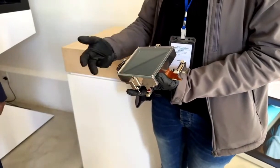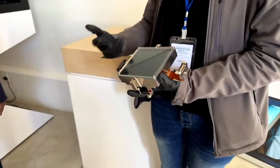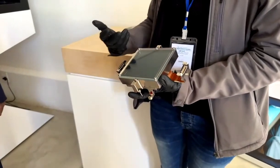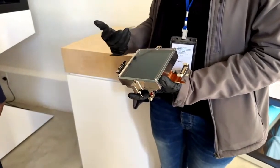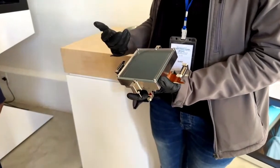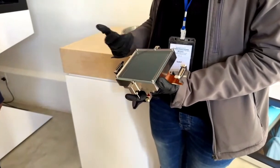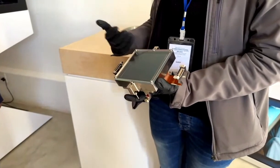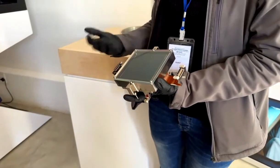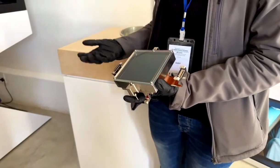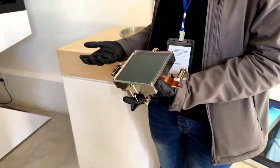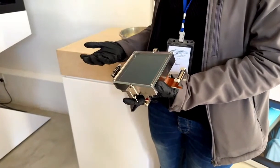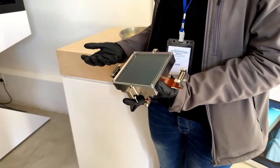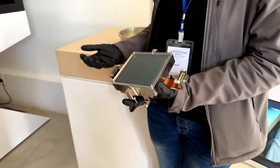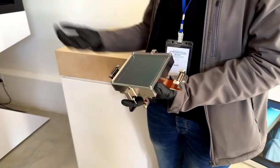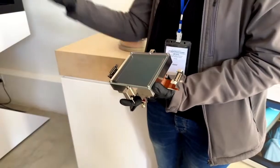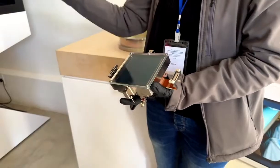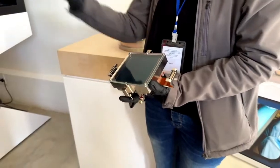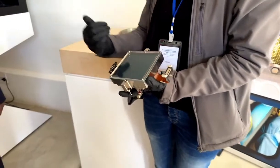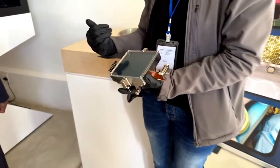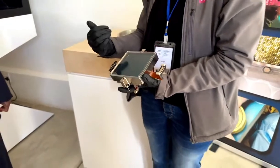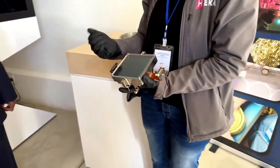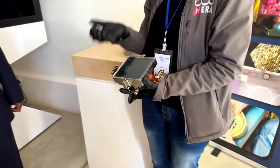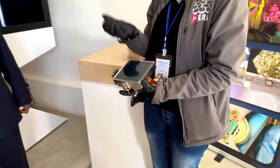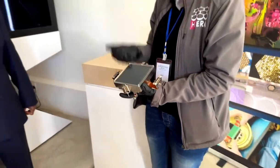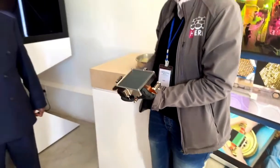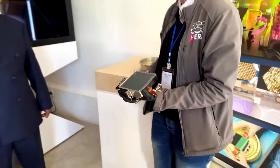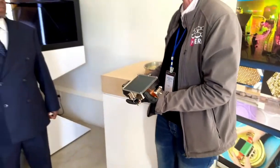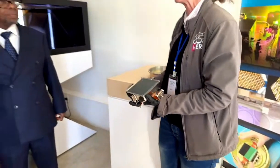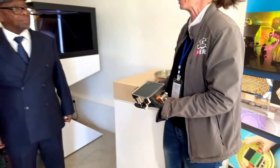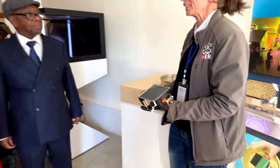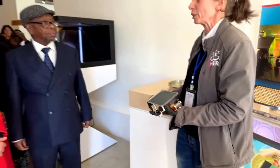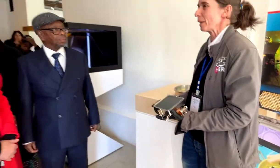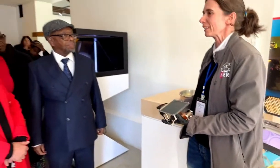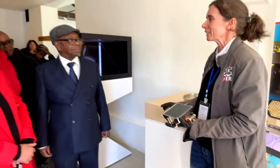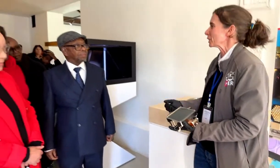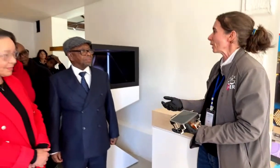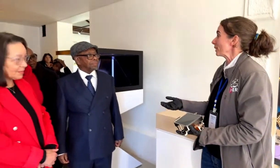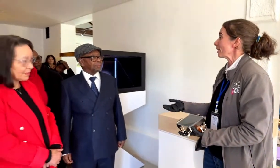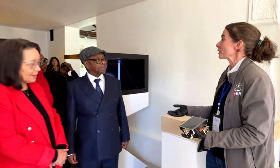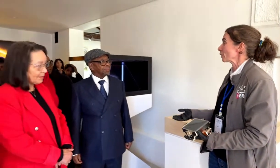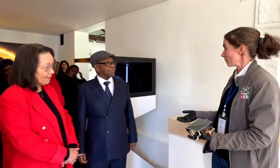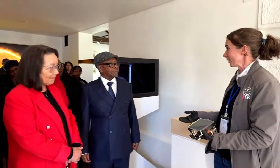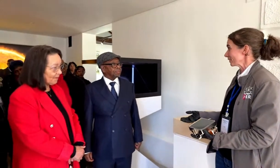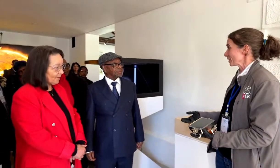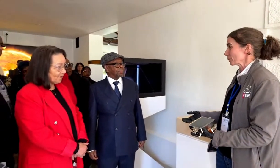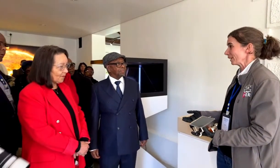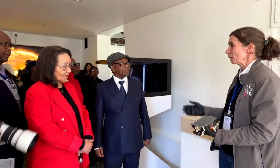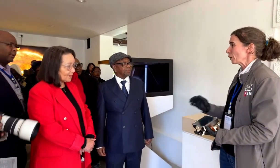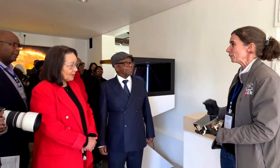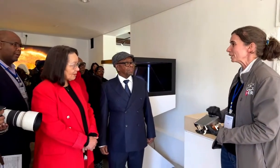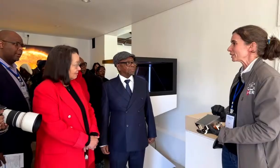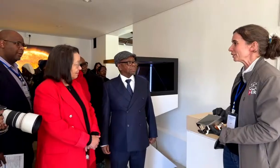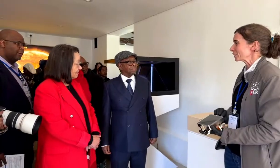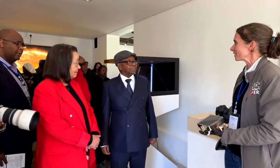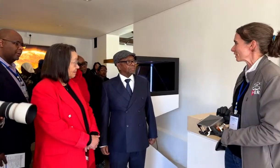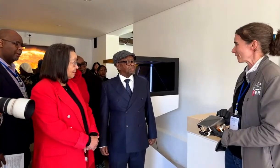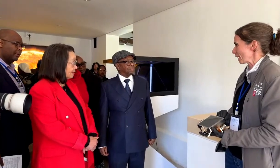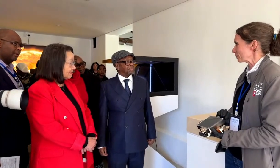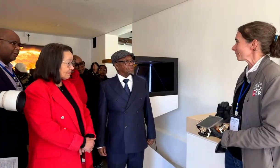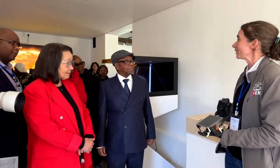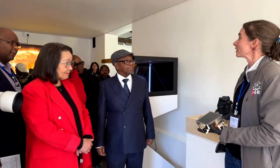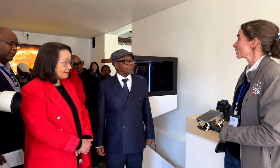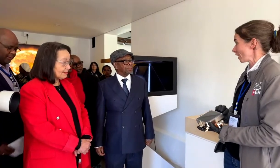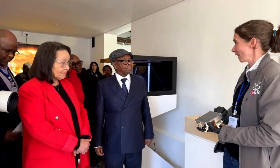is a piece of silicon. It's a simple piece of silicon. When you hit it with light, it spits electrons out the back. This is why we have solar panels as well. We just use it